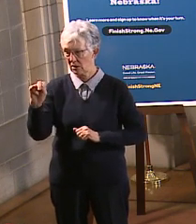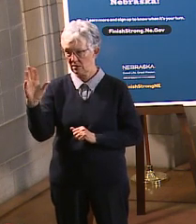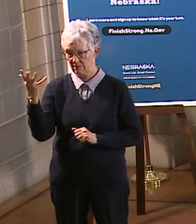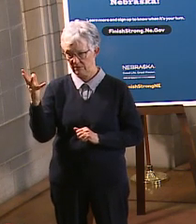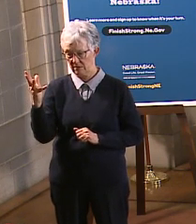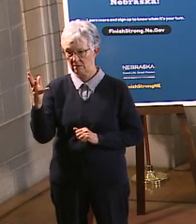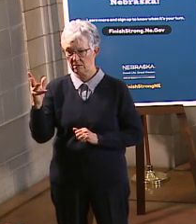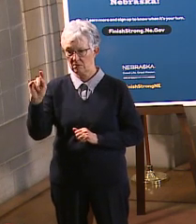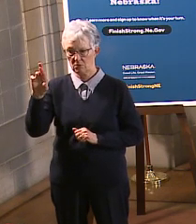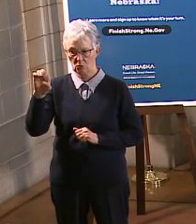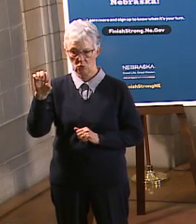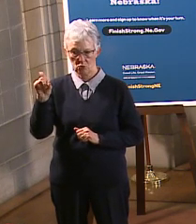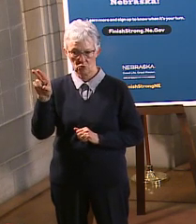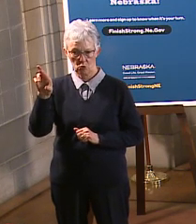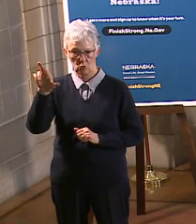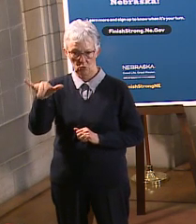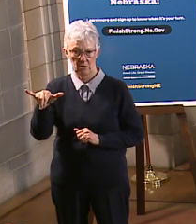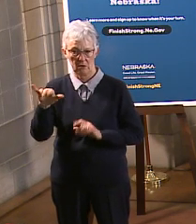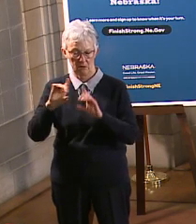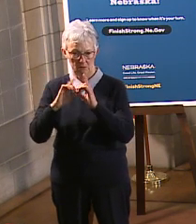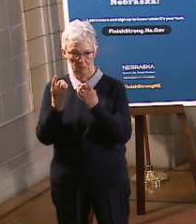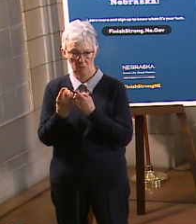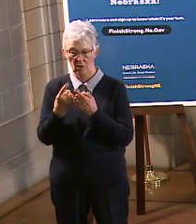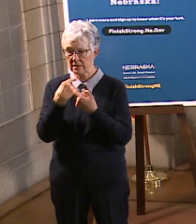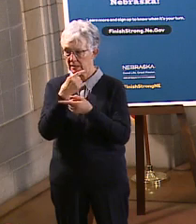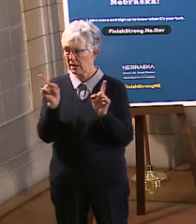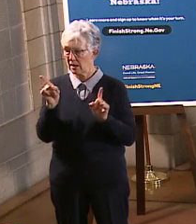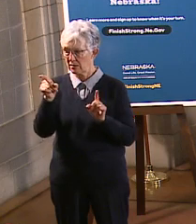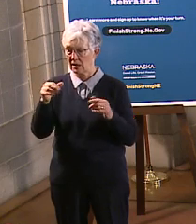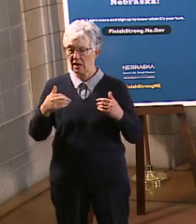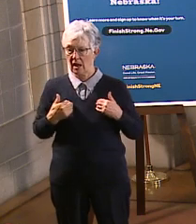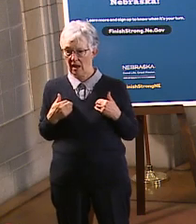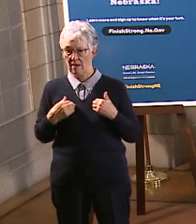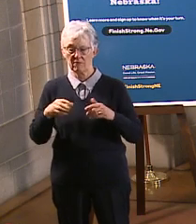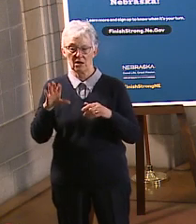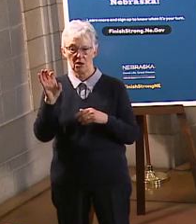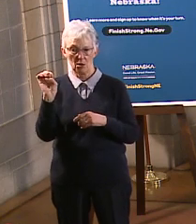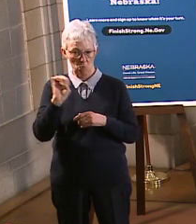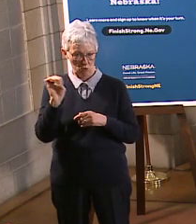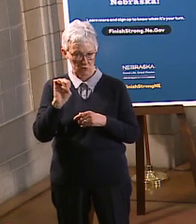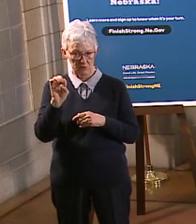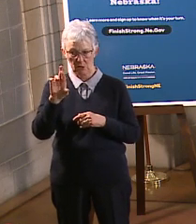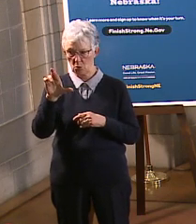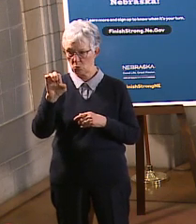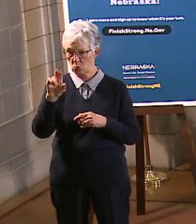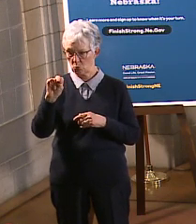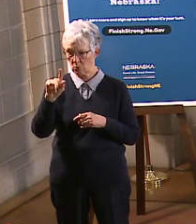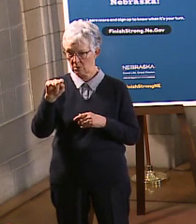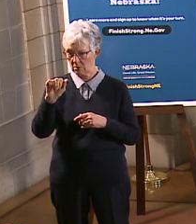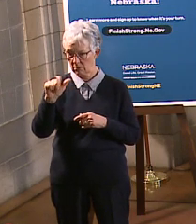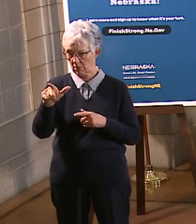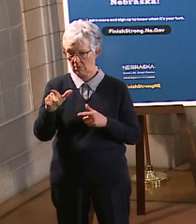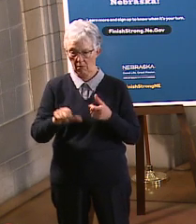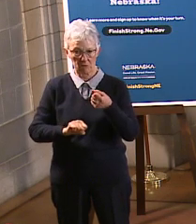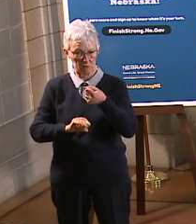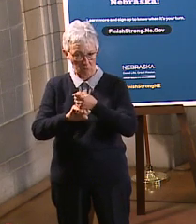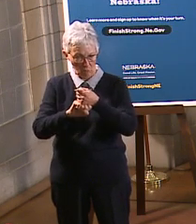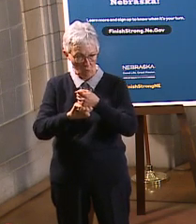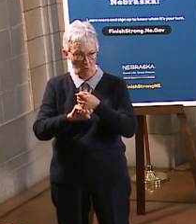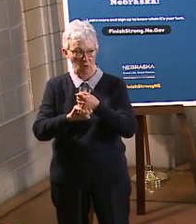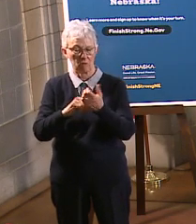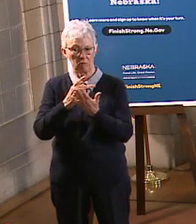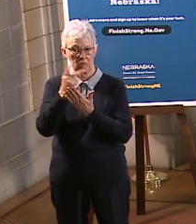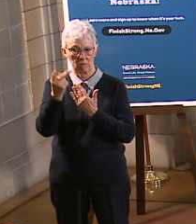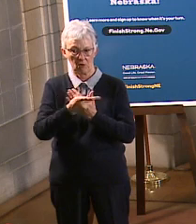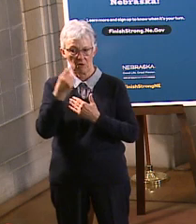announced their Emergency Rental Assistance Program. It was a $25 billion program to be able to help out folks, both